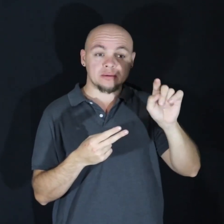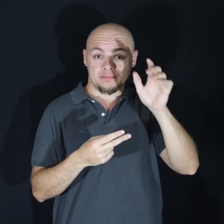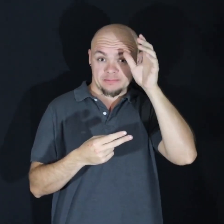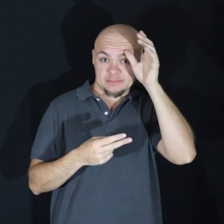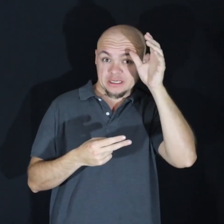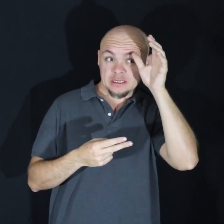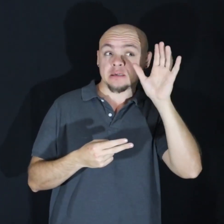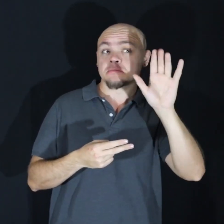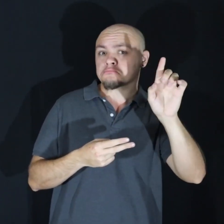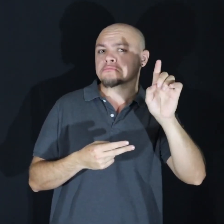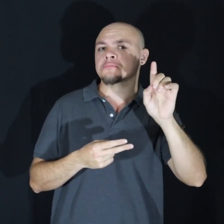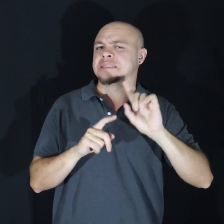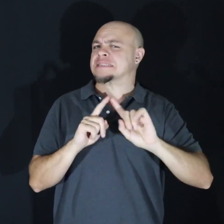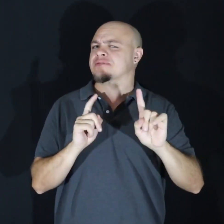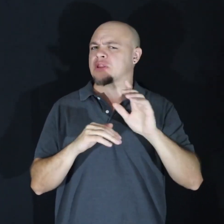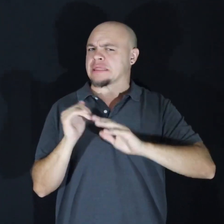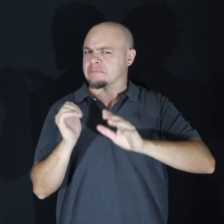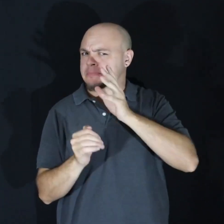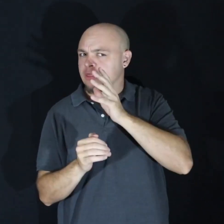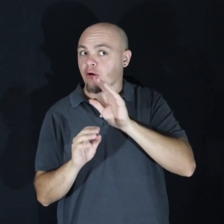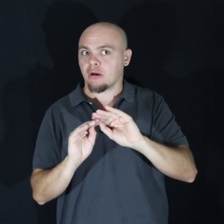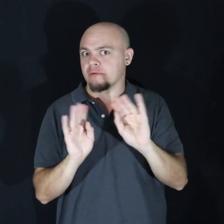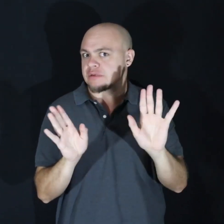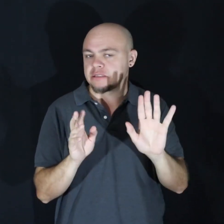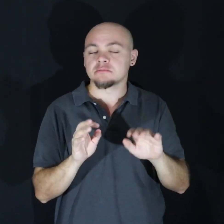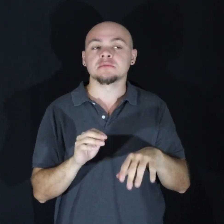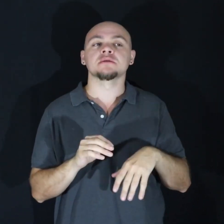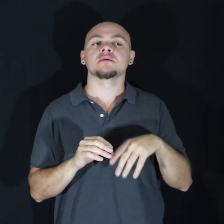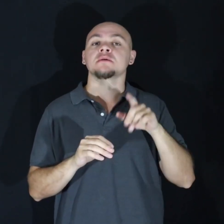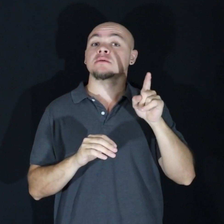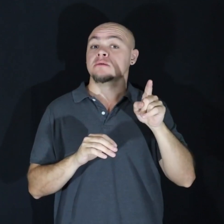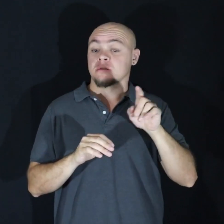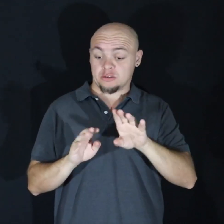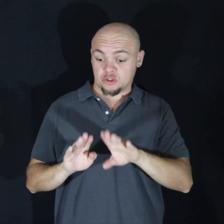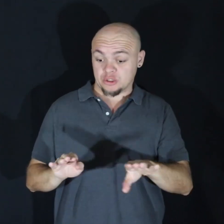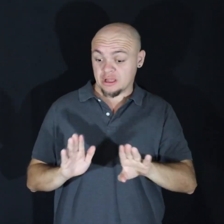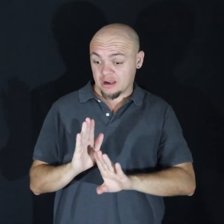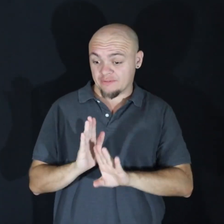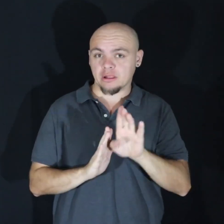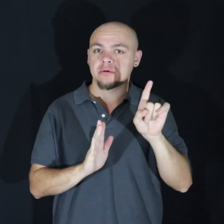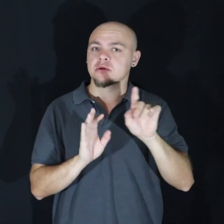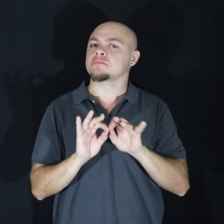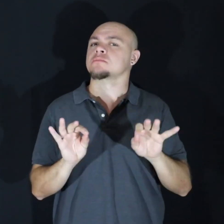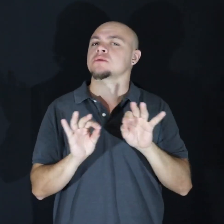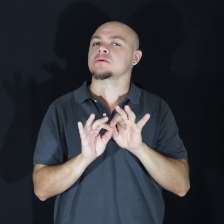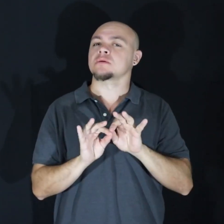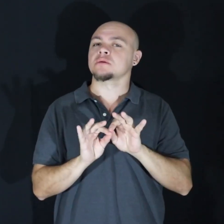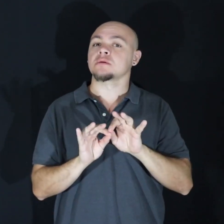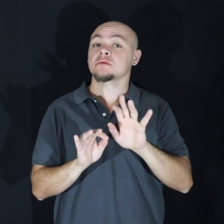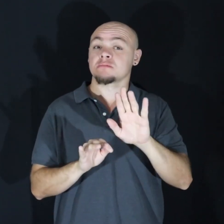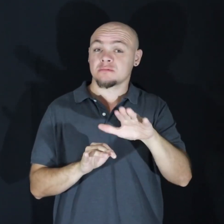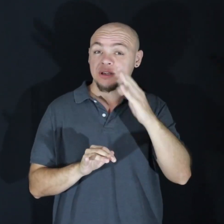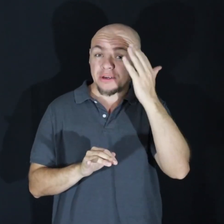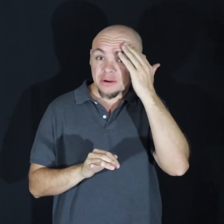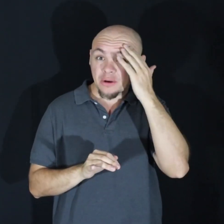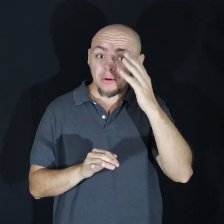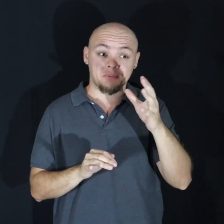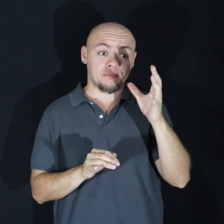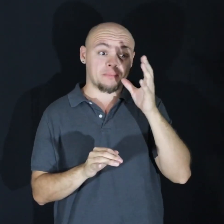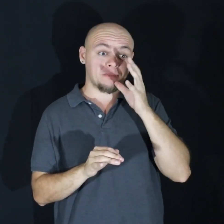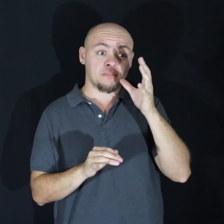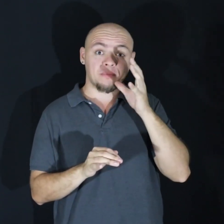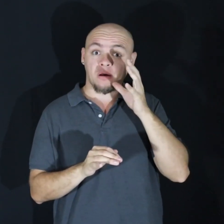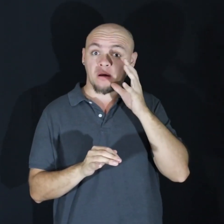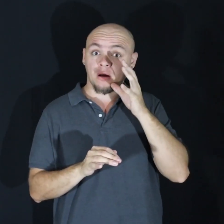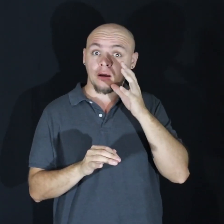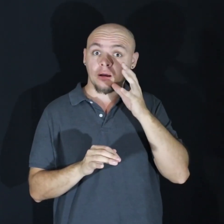surprise. But their influence is crucial in the development of their children. Do you know any mom in the world who would put dog shit in an Easter